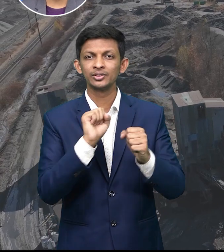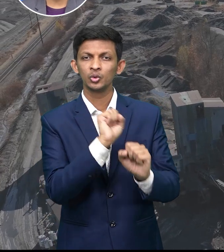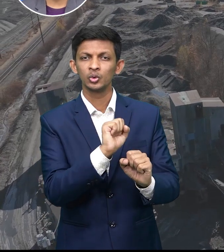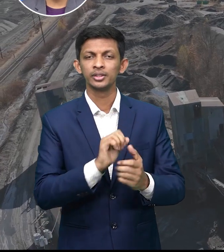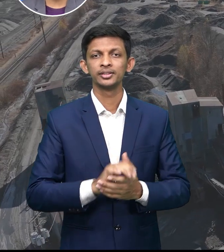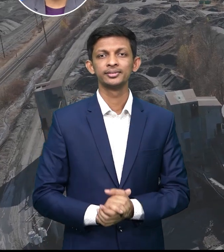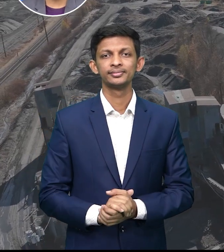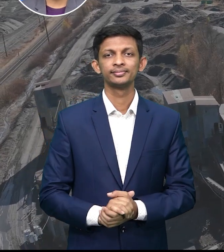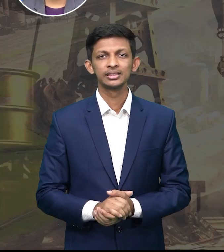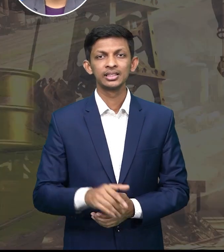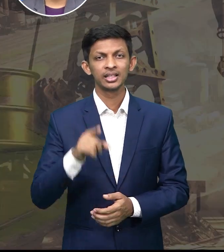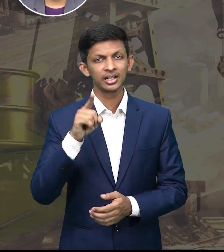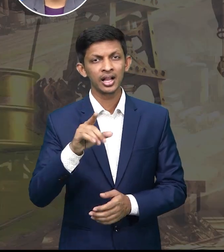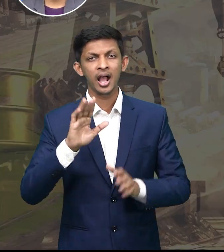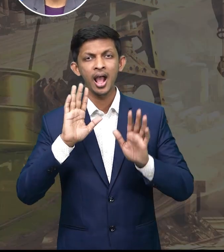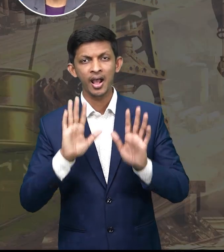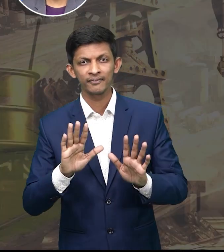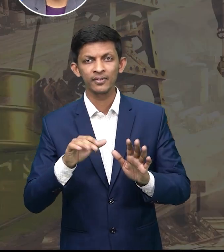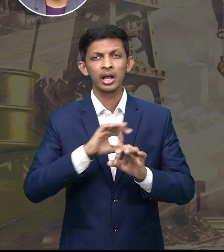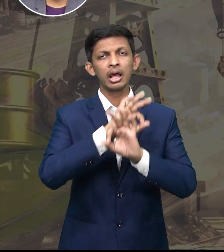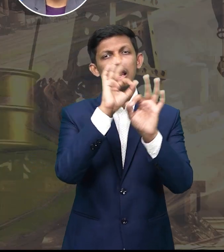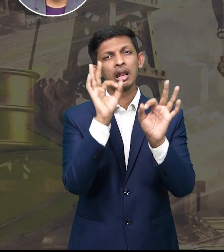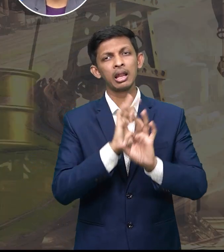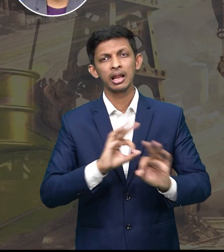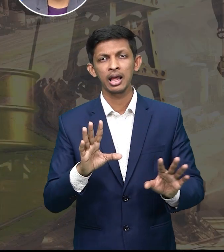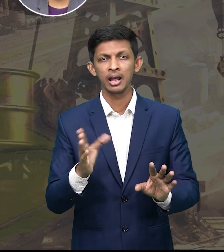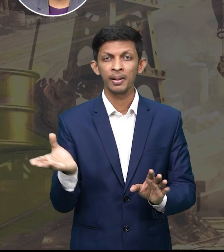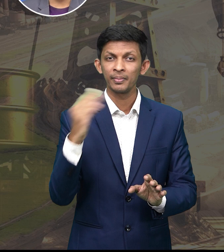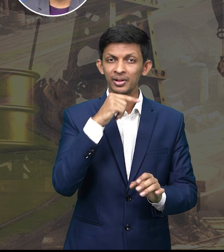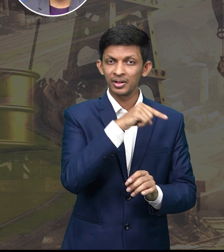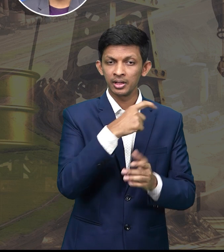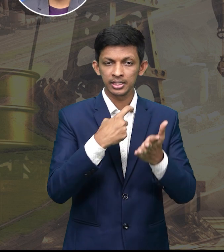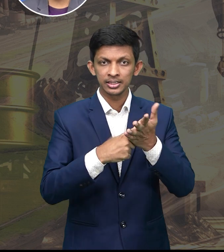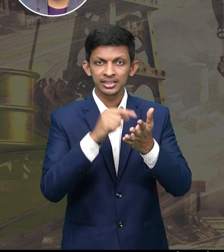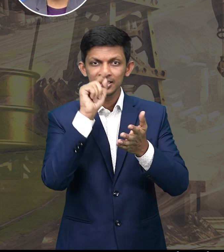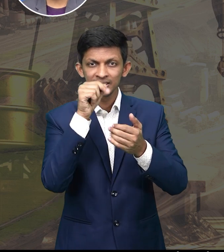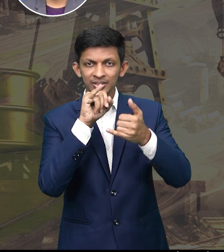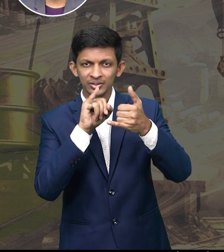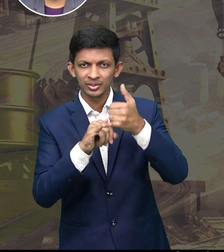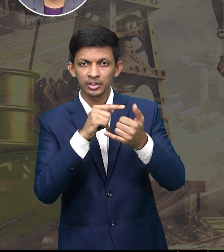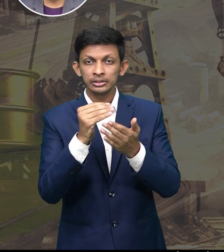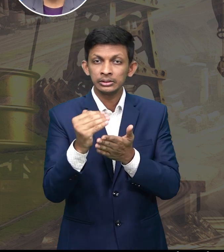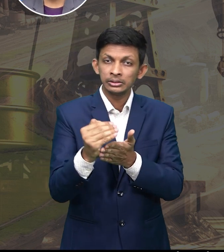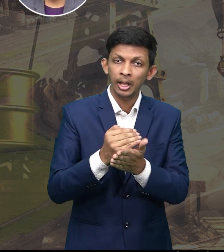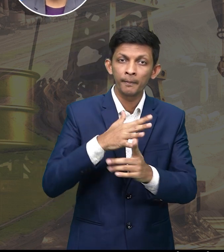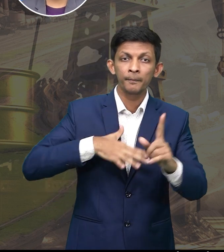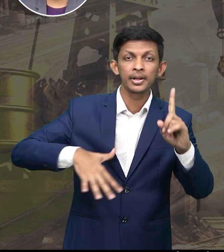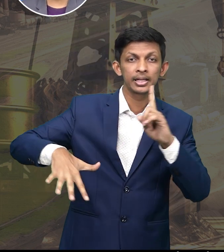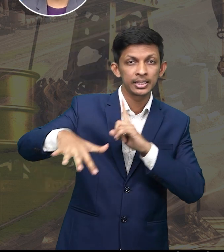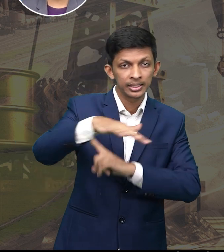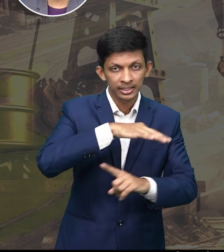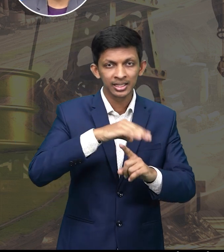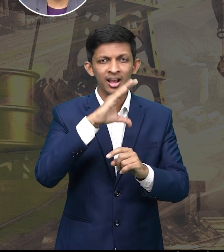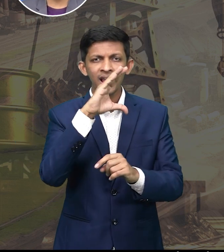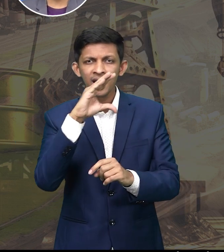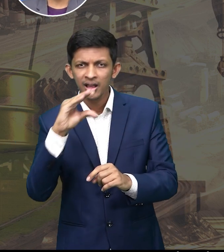recycled automobiles. You may have already come across the 3 R's to save